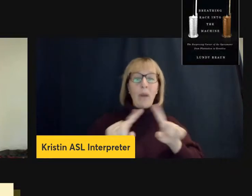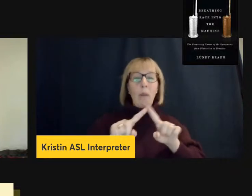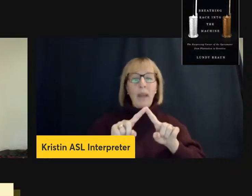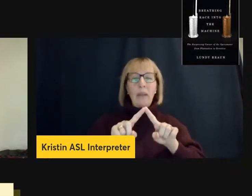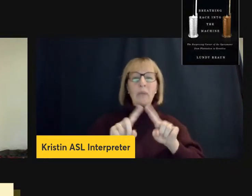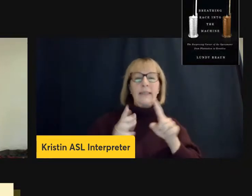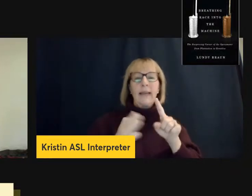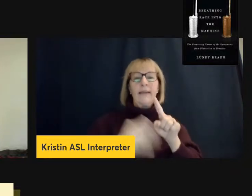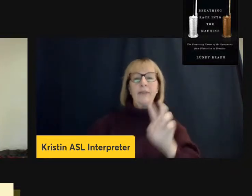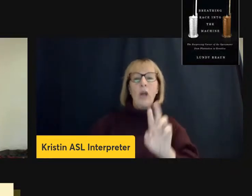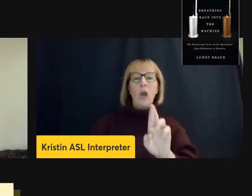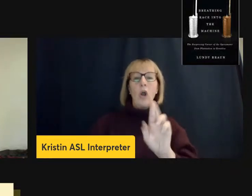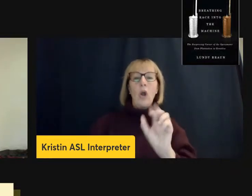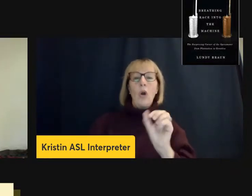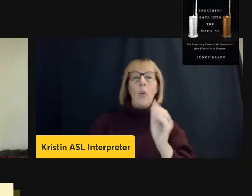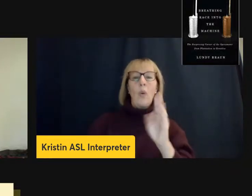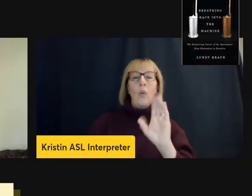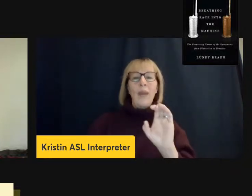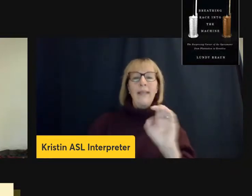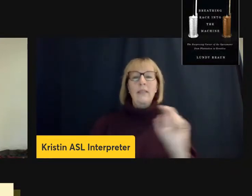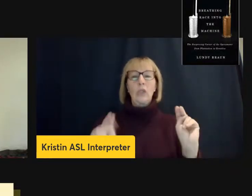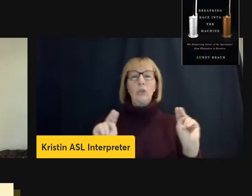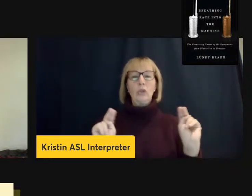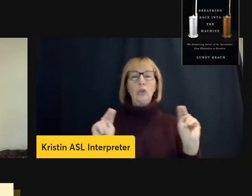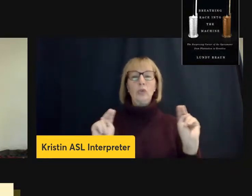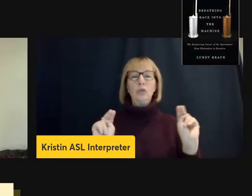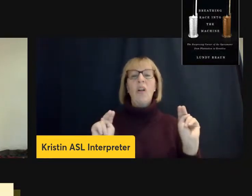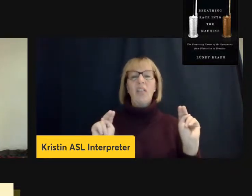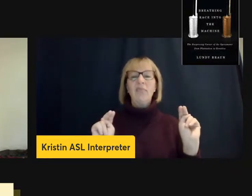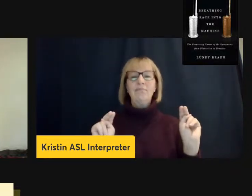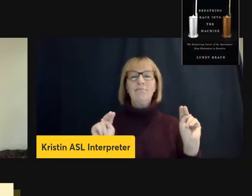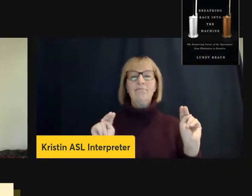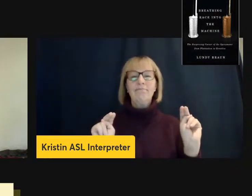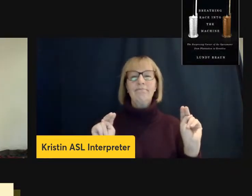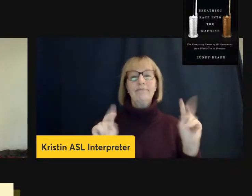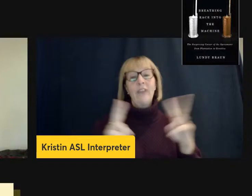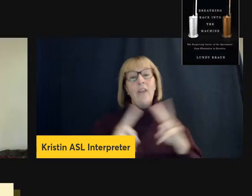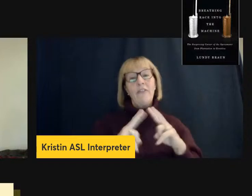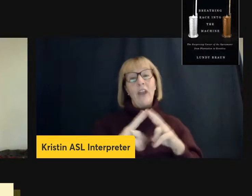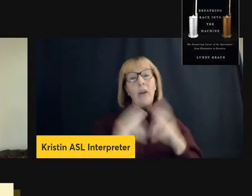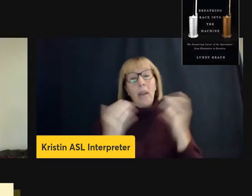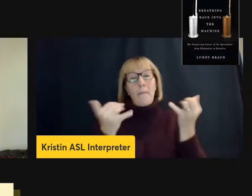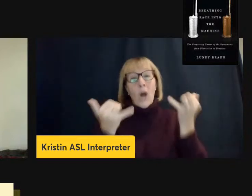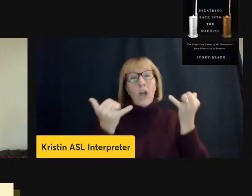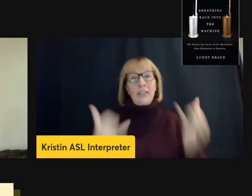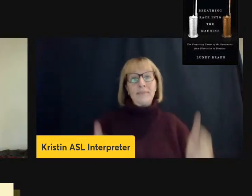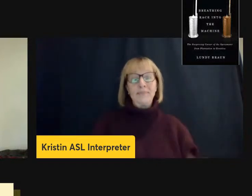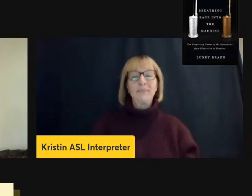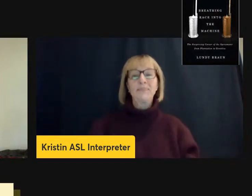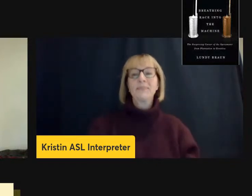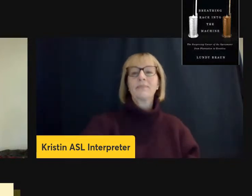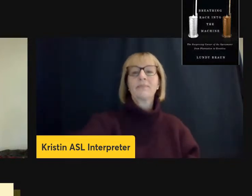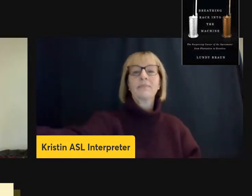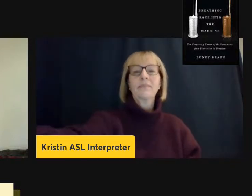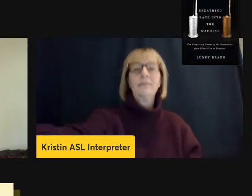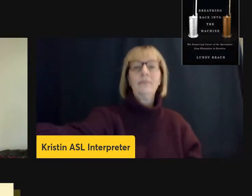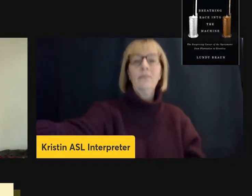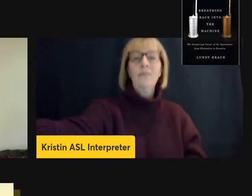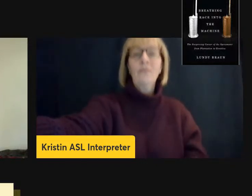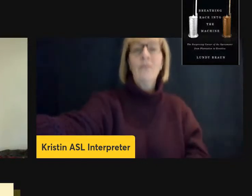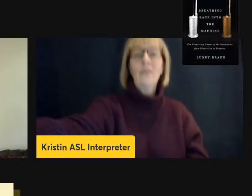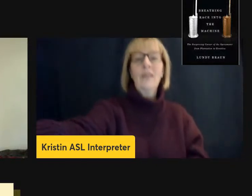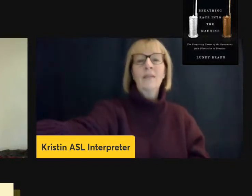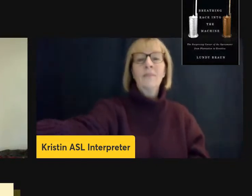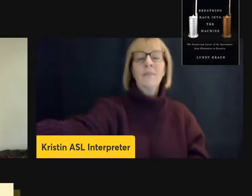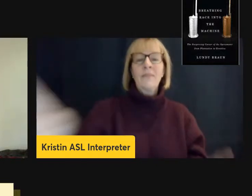neutral and very modern in a certain sense. And because of that, it has still been cited,